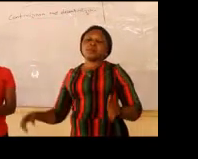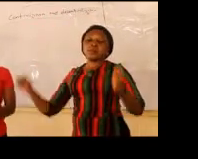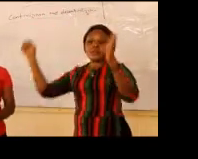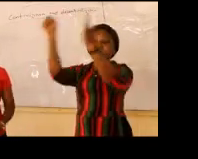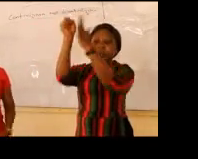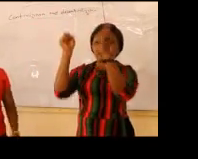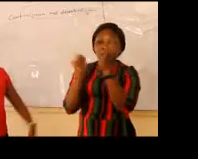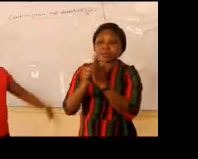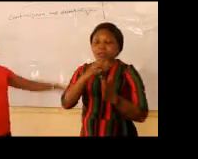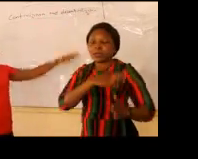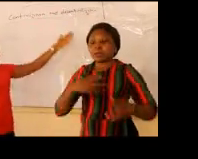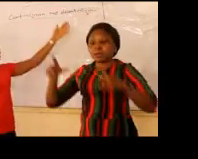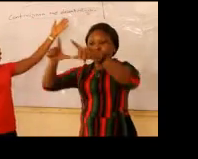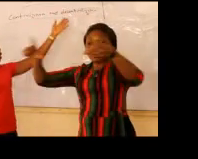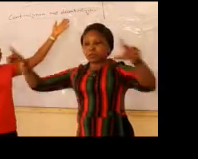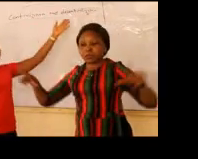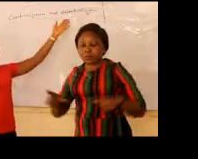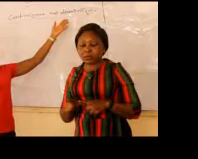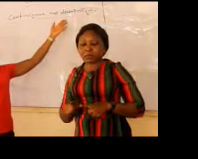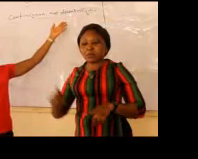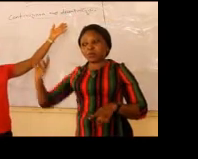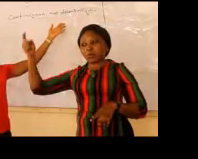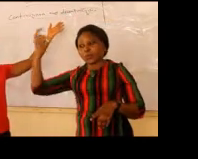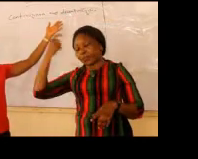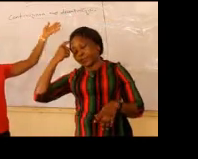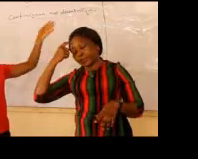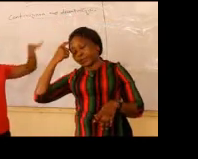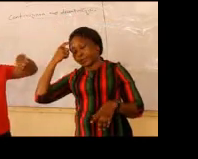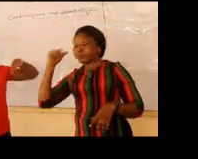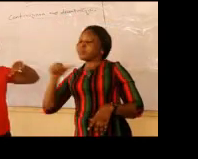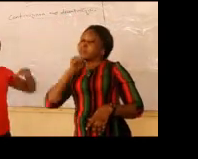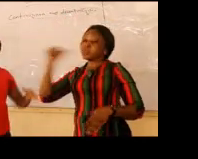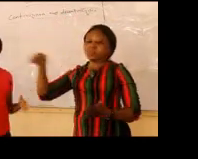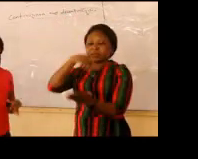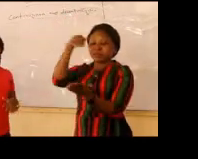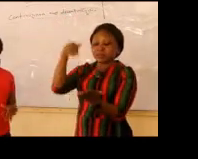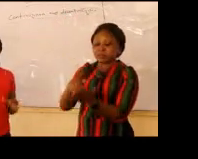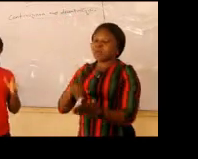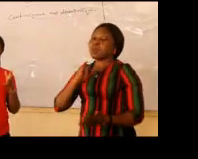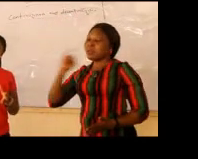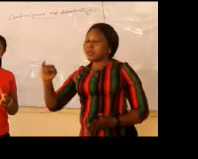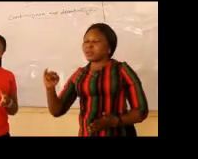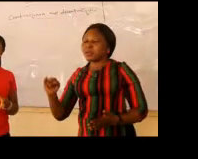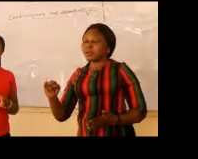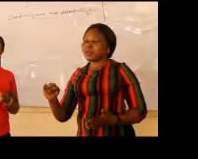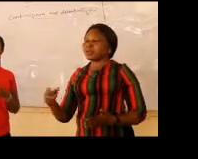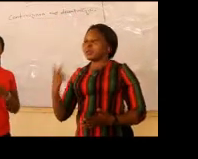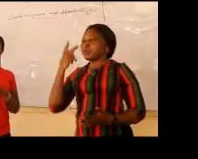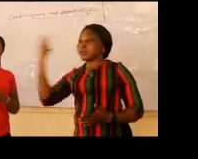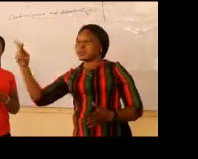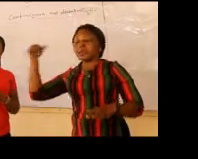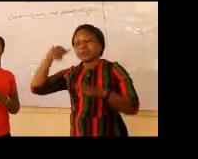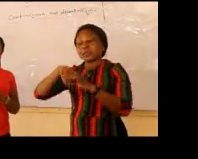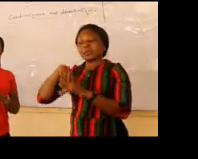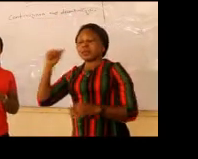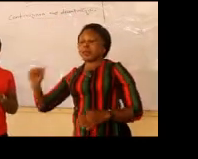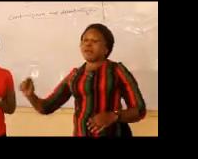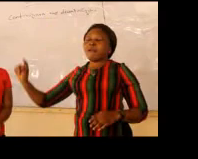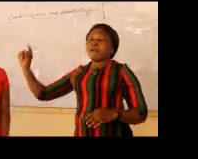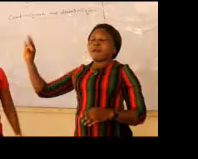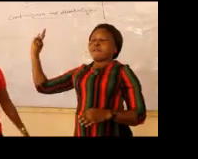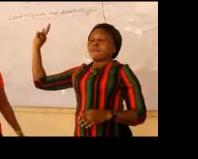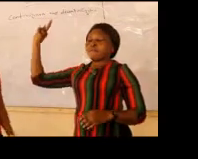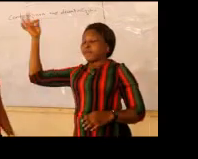local government. Now, decentralization is often found in a federal system